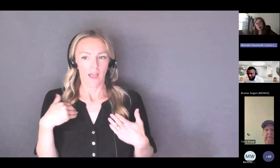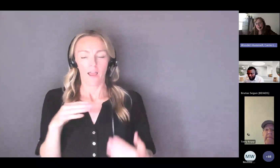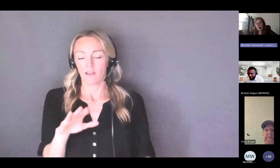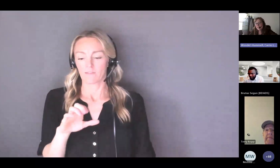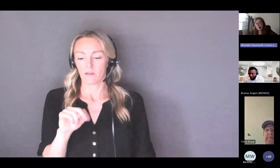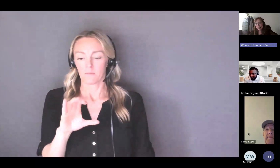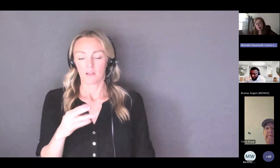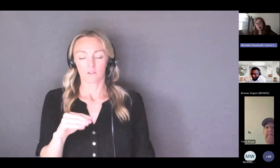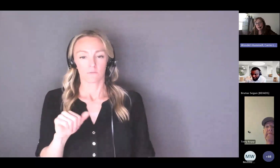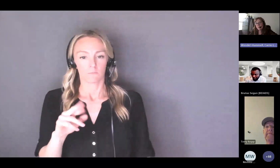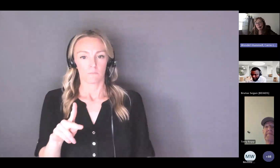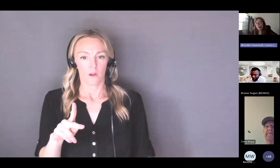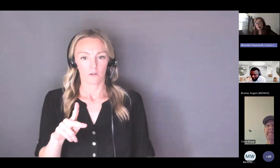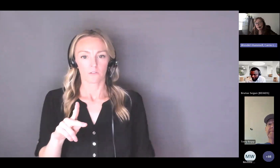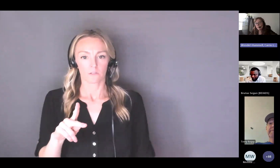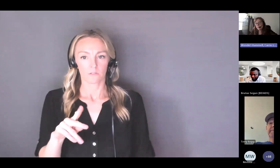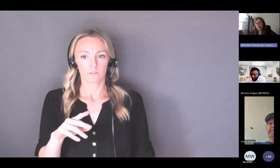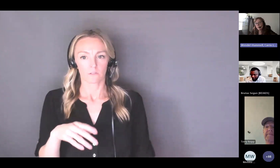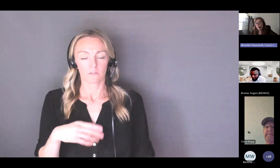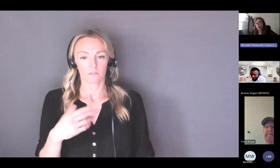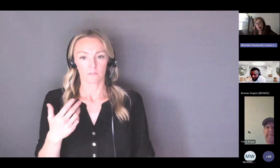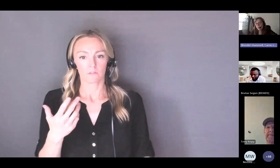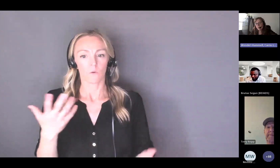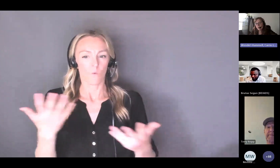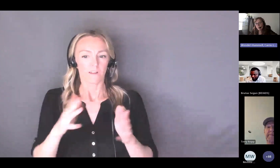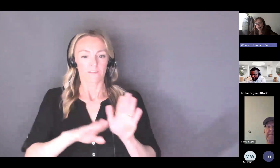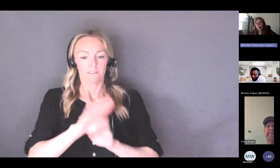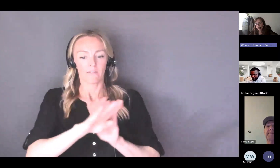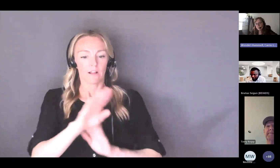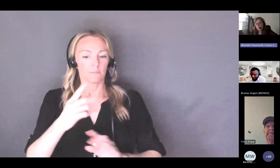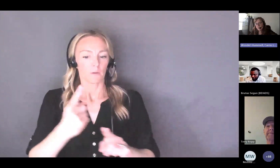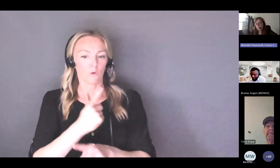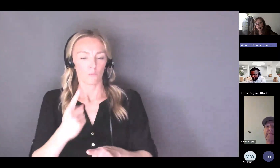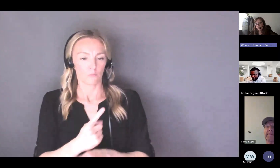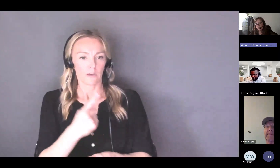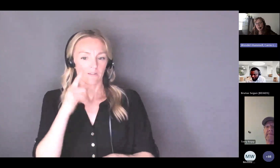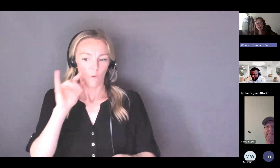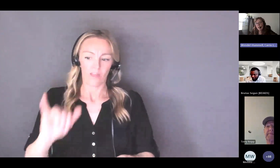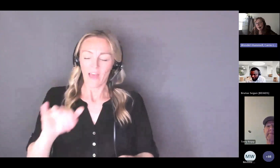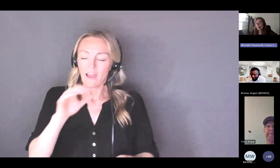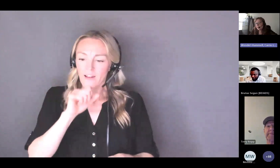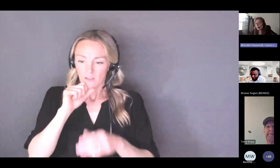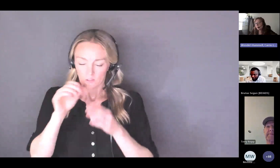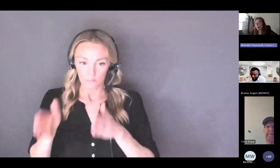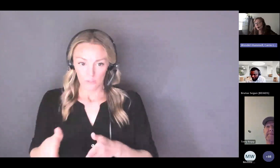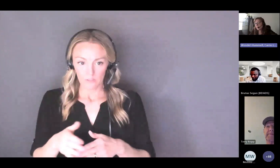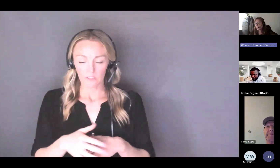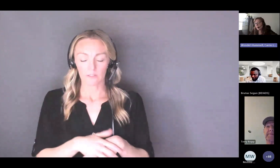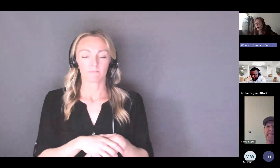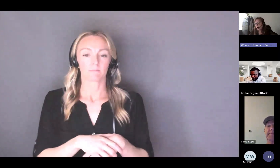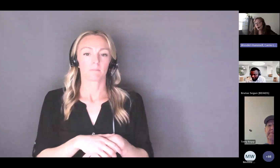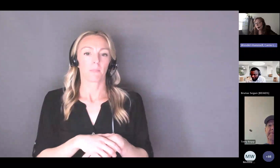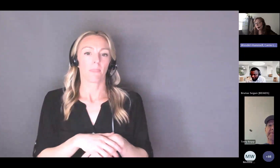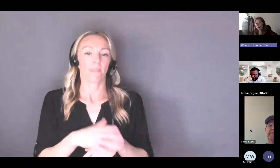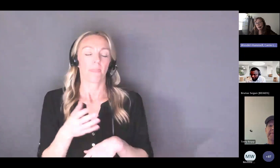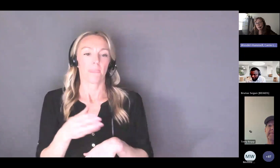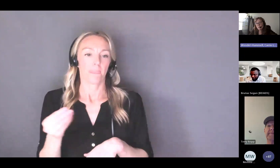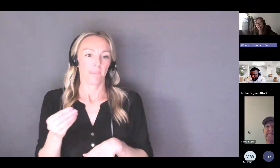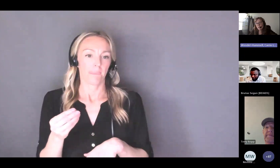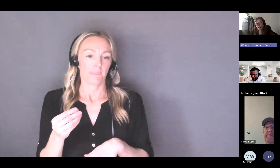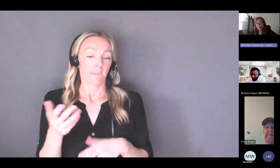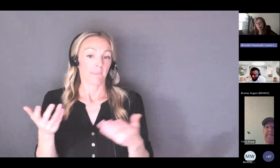that say this is what would be developmentally appropriate for a person of this age. And do they need help?